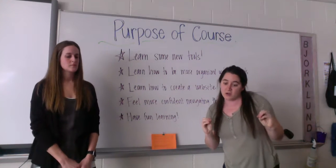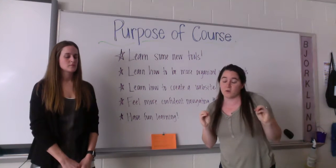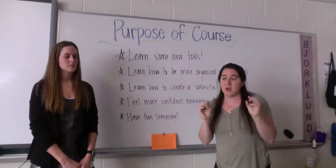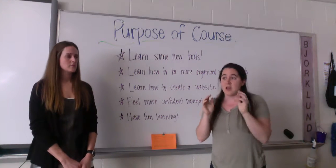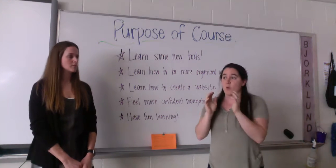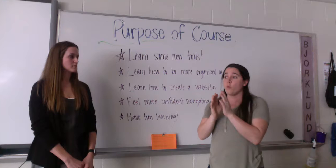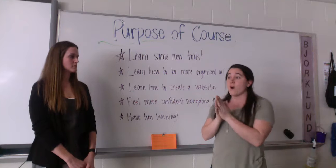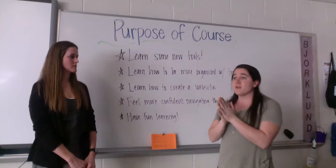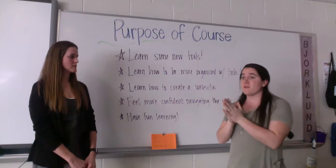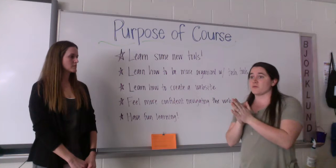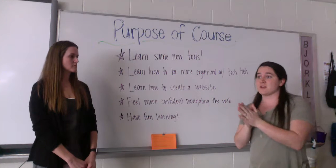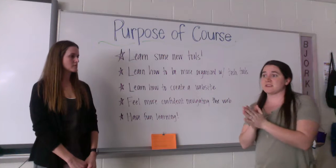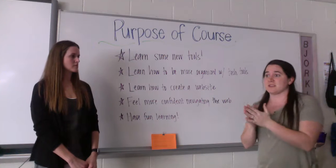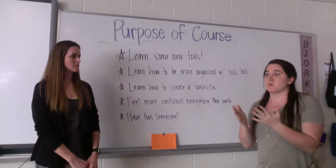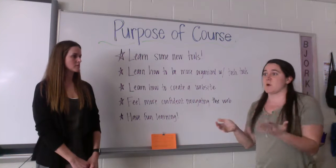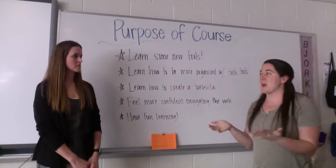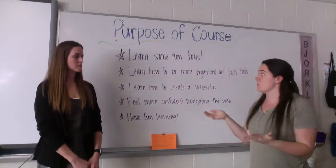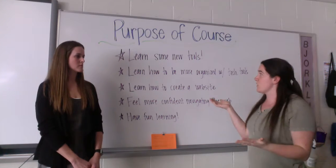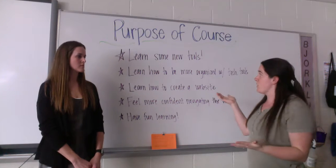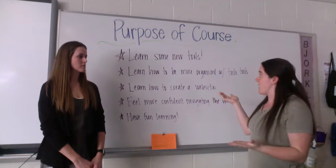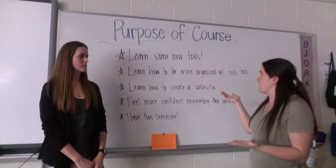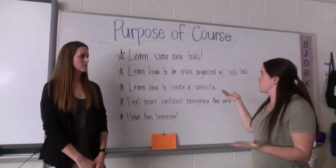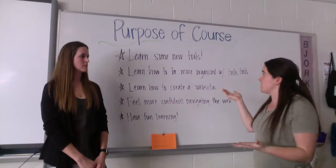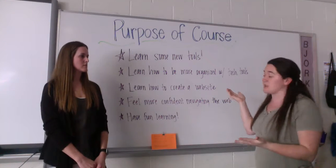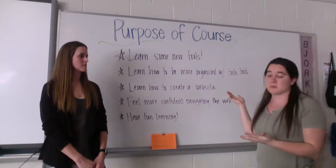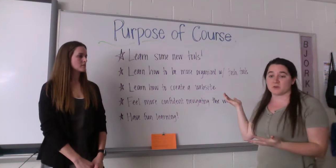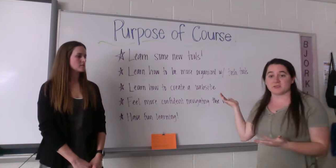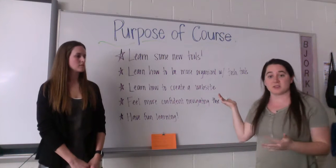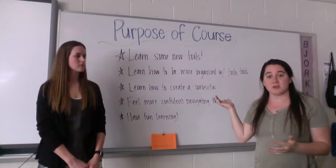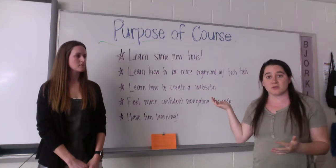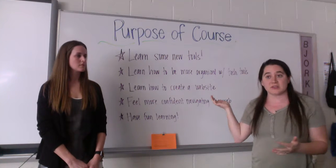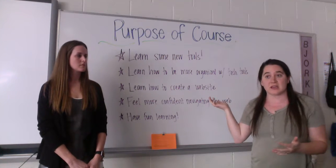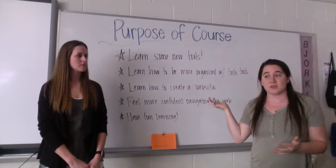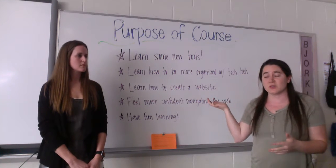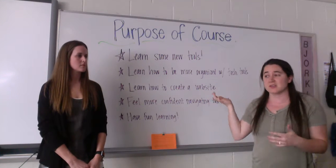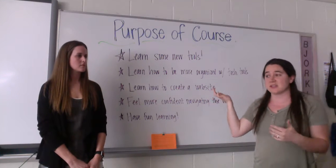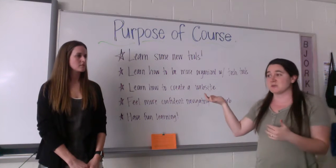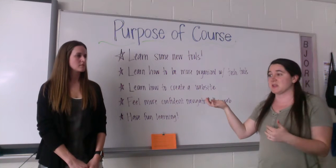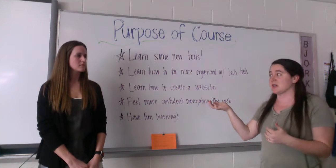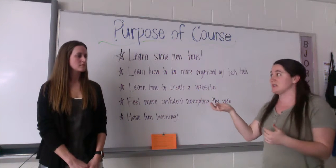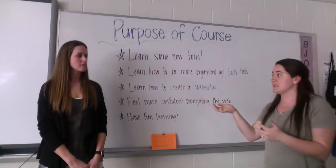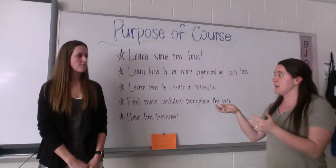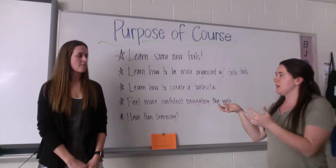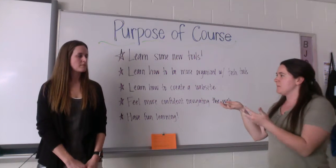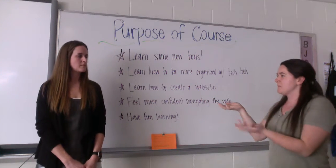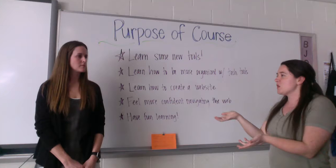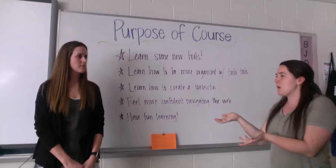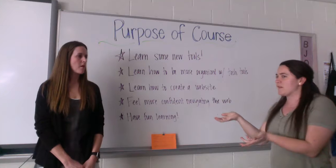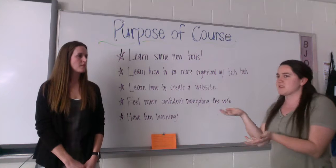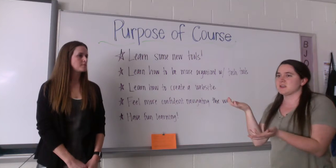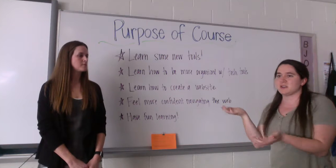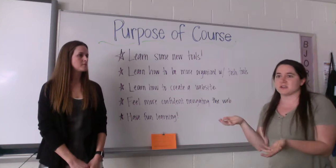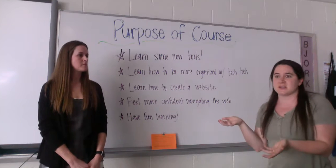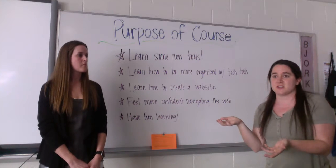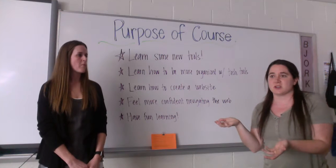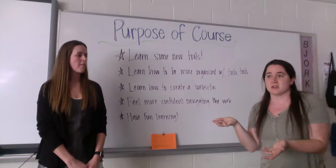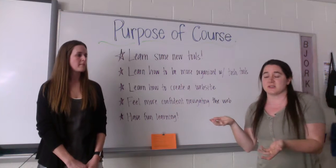so one of the reasons why we want to be exposed to new tech tools is because so often your teachers